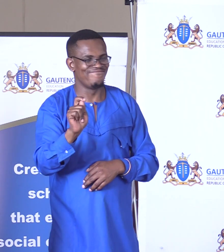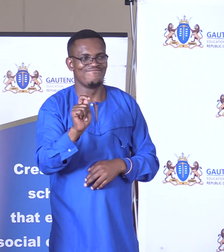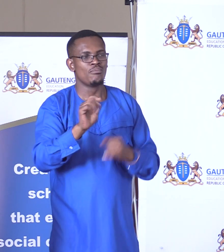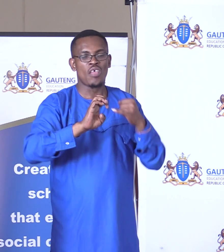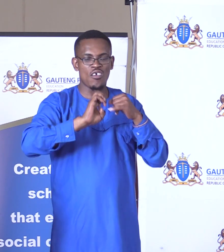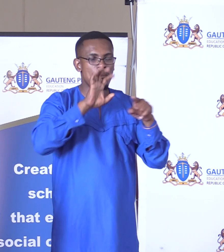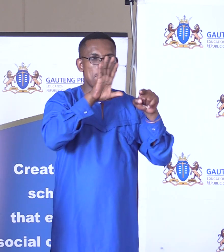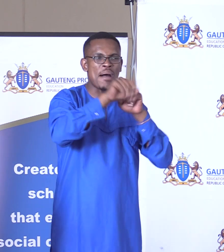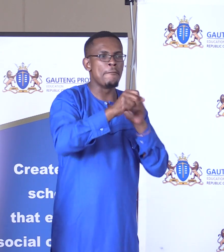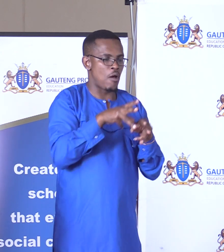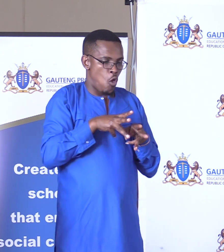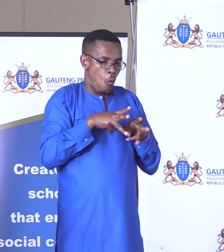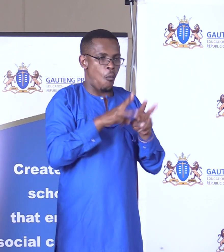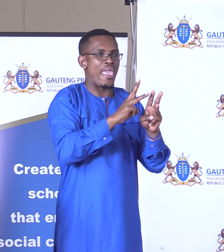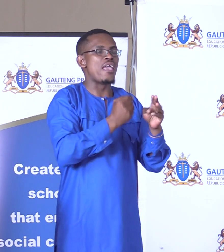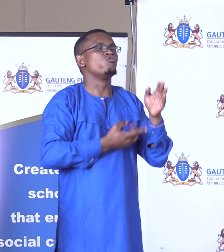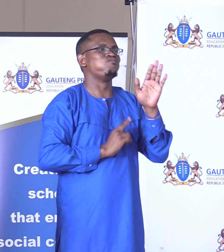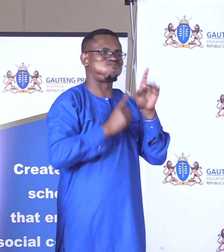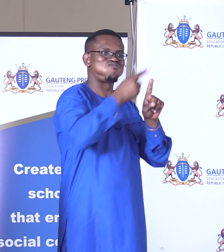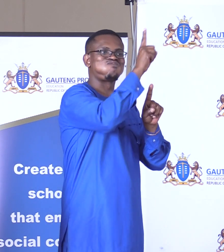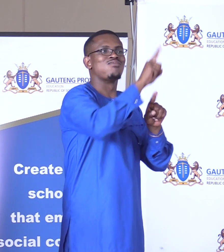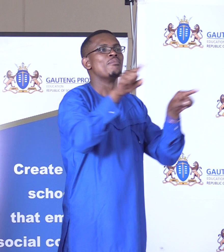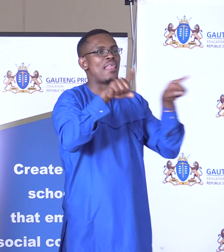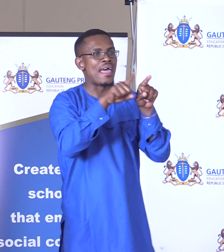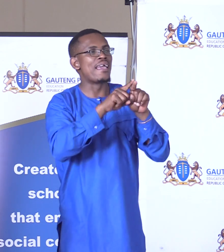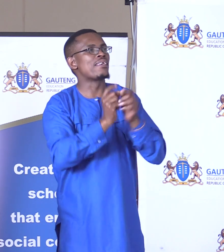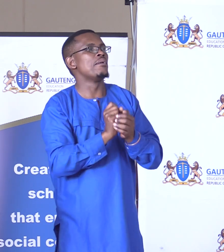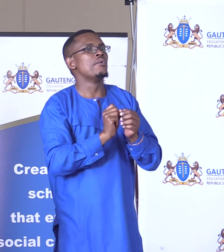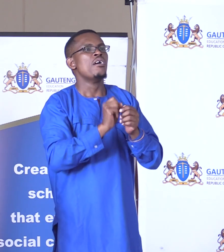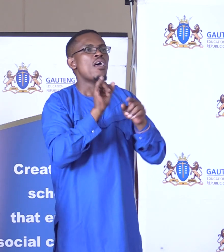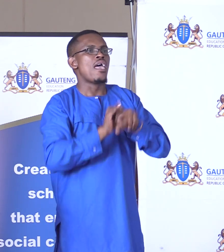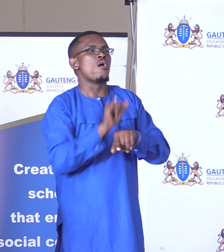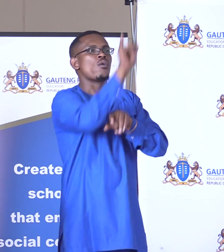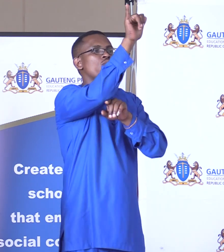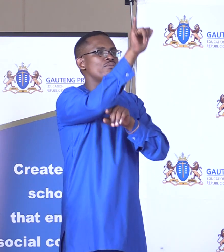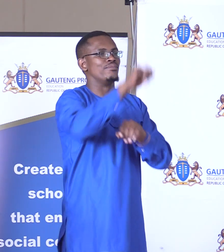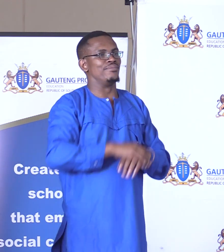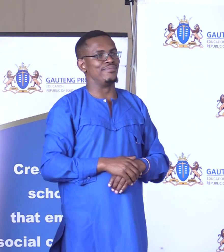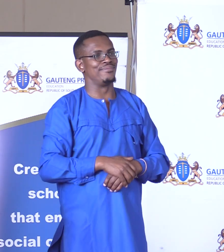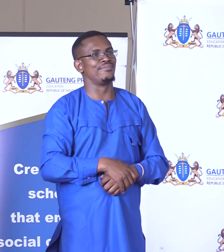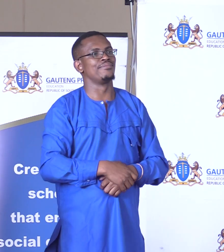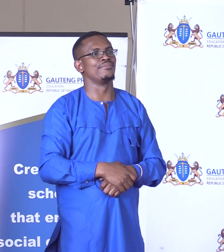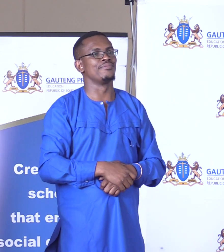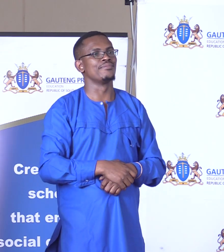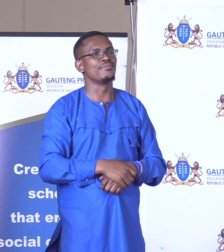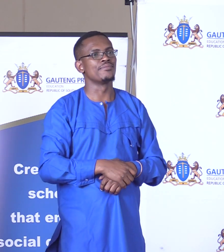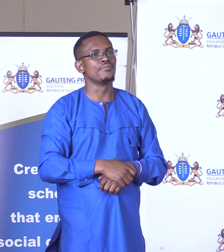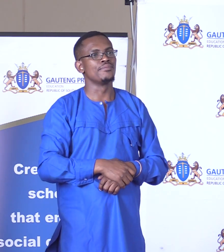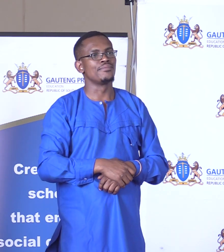its way to go through up, just like a rocket does while flying, ladies and gentlemen.